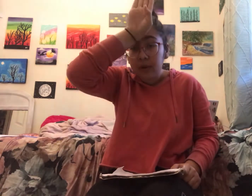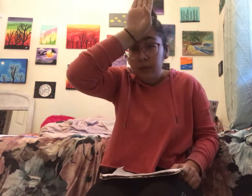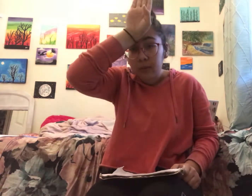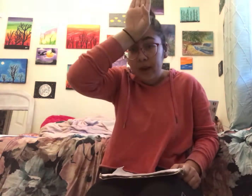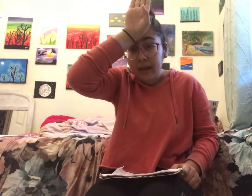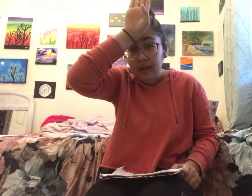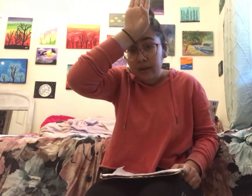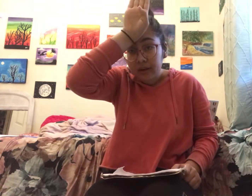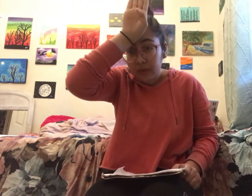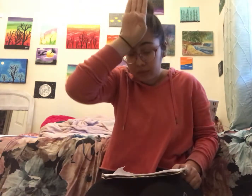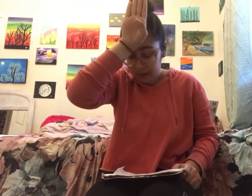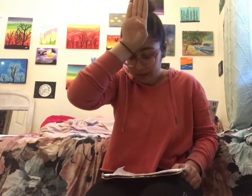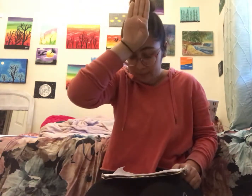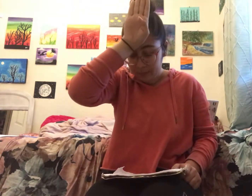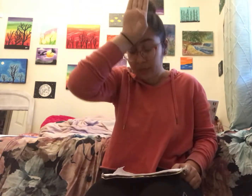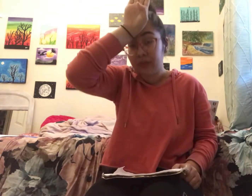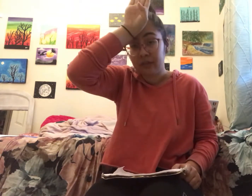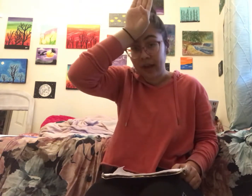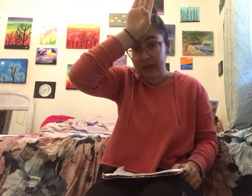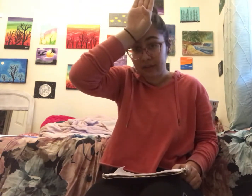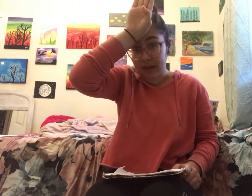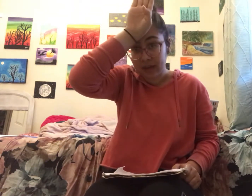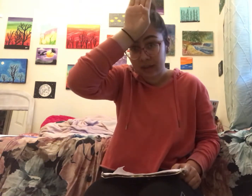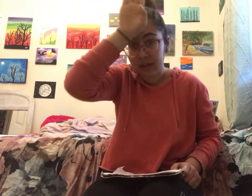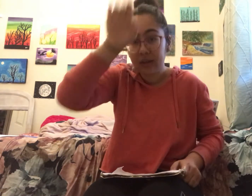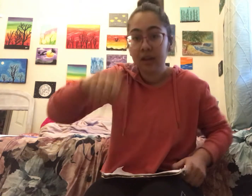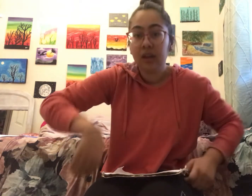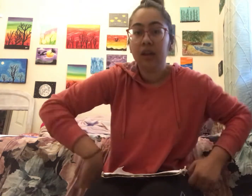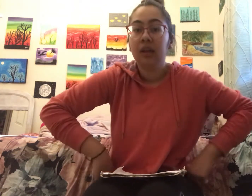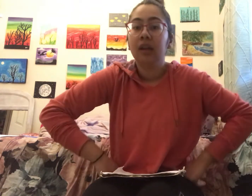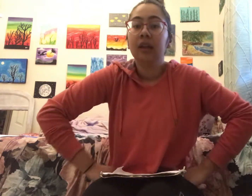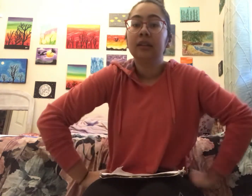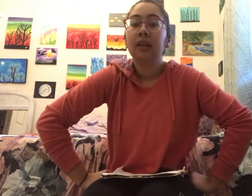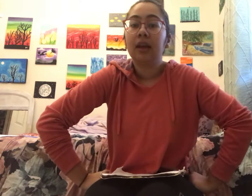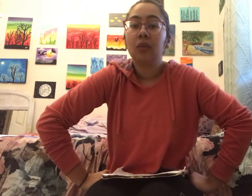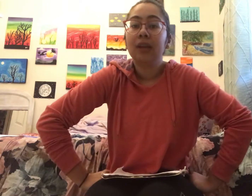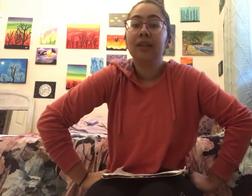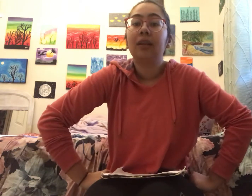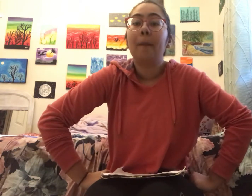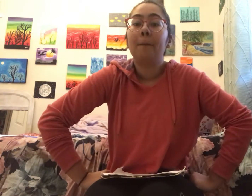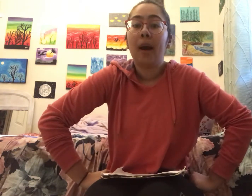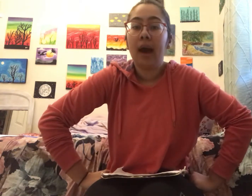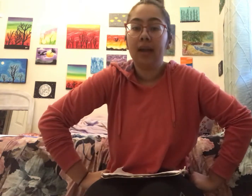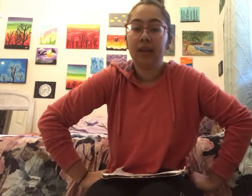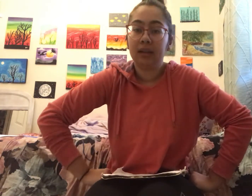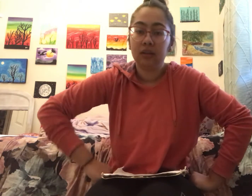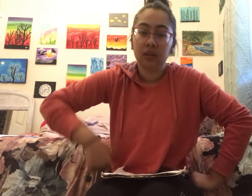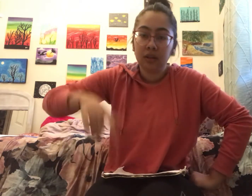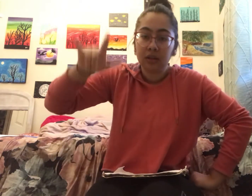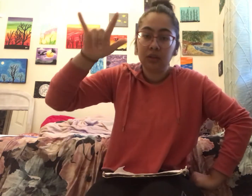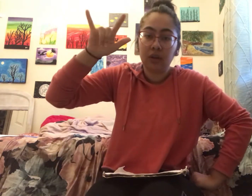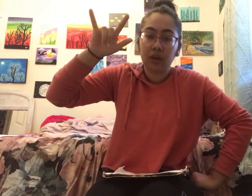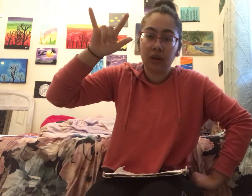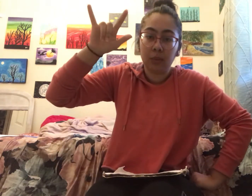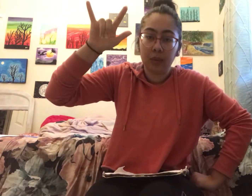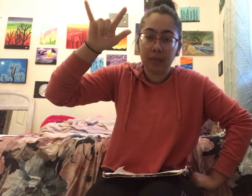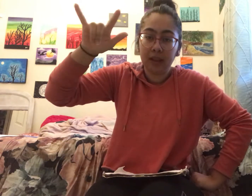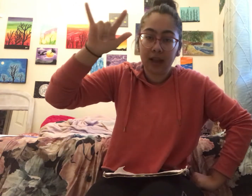it right here on your forehead. Firefighter. Second one is pilot. So you're gonna put